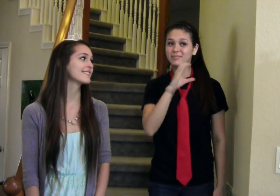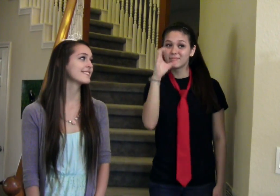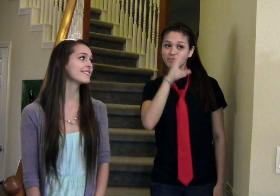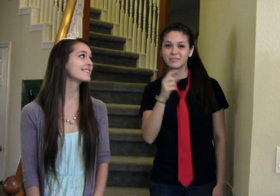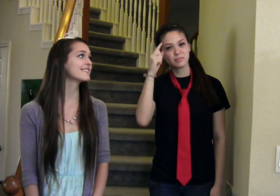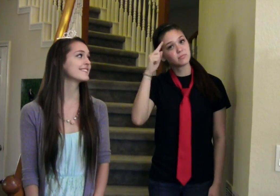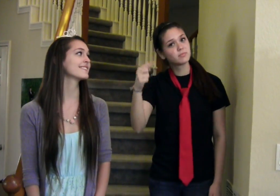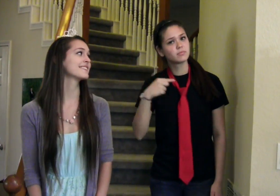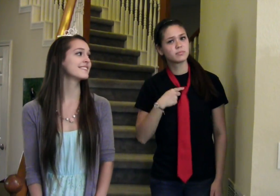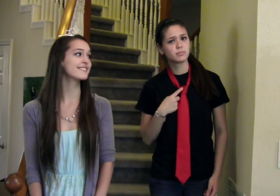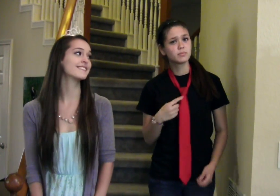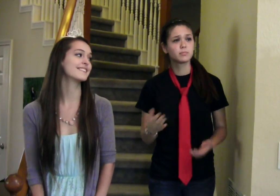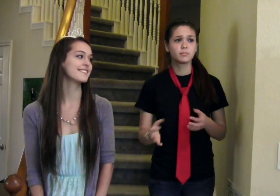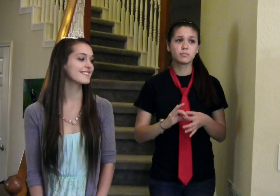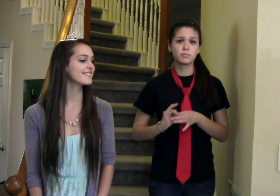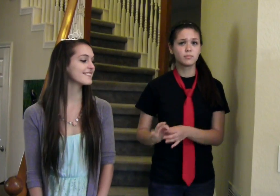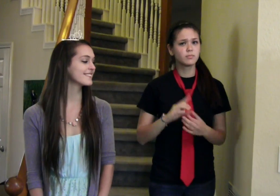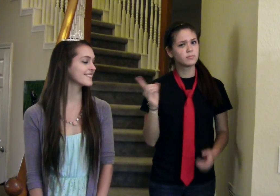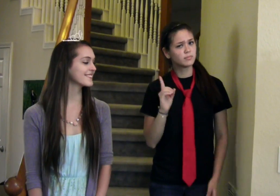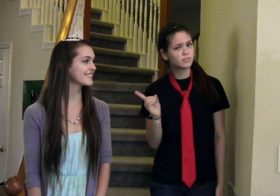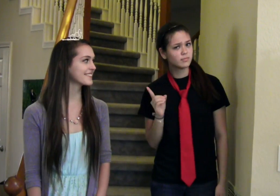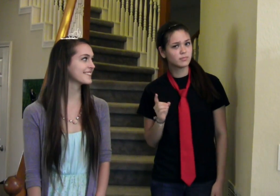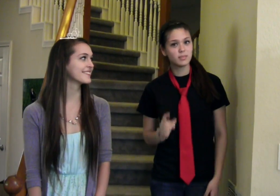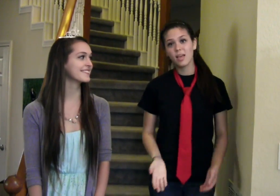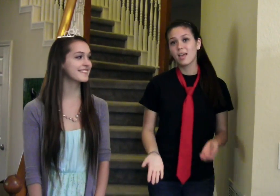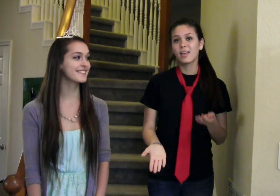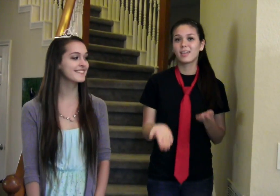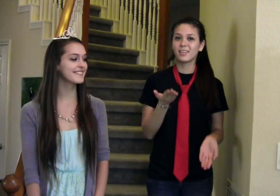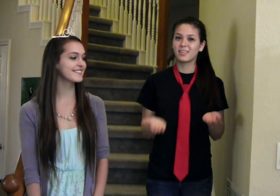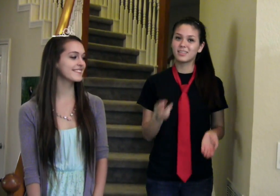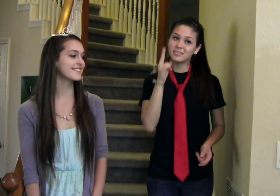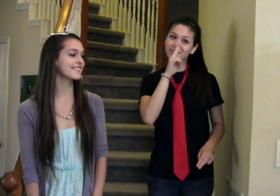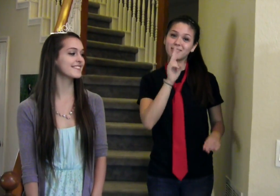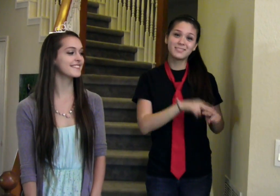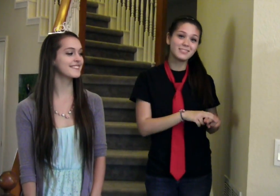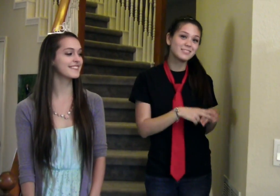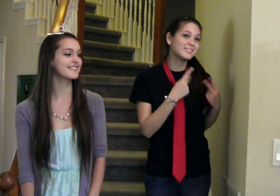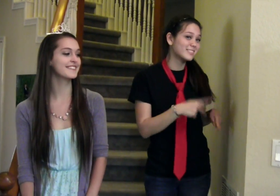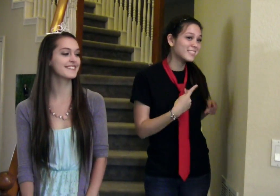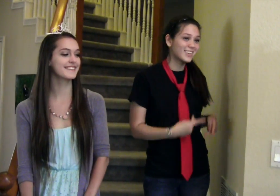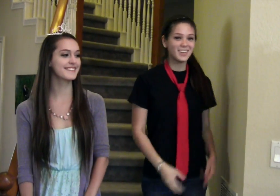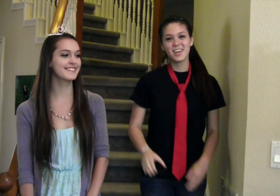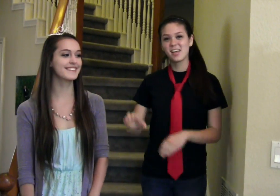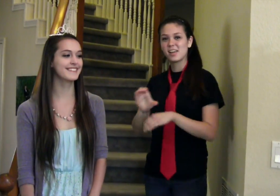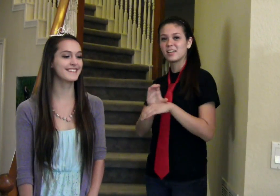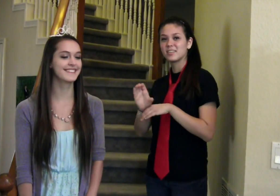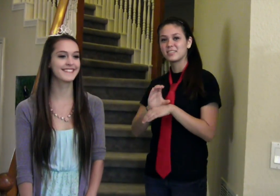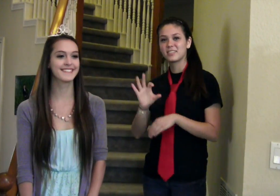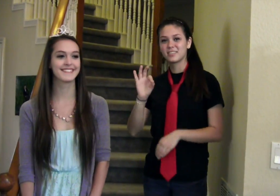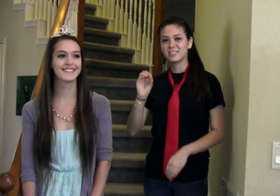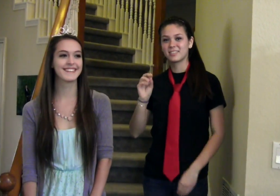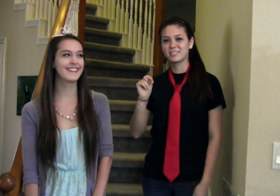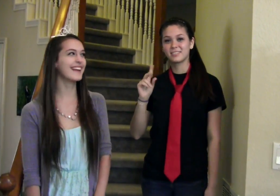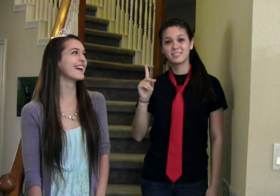my whole life to find my own place. And maybe it's the party talking or the chocolate fondue.